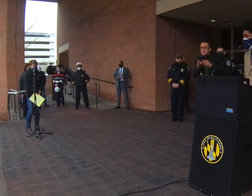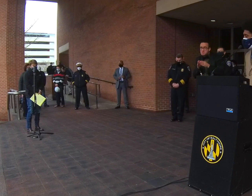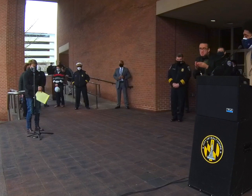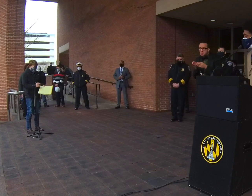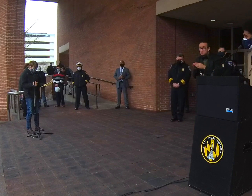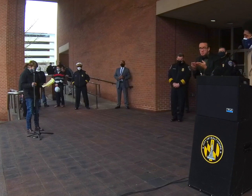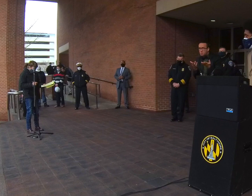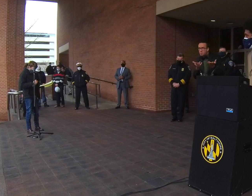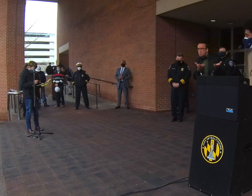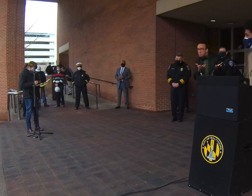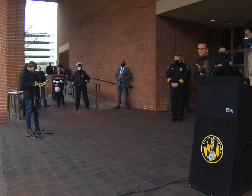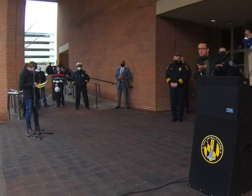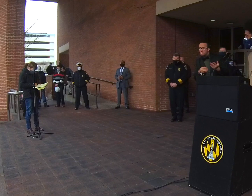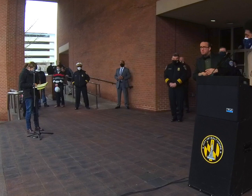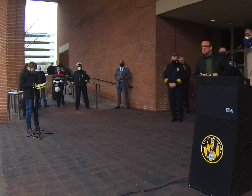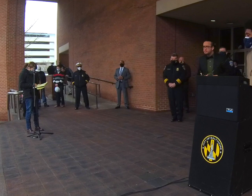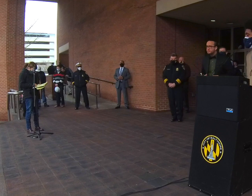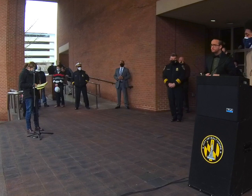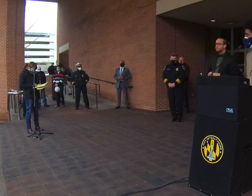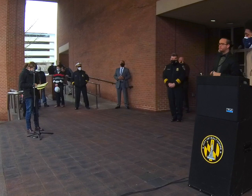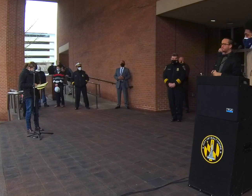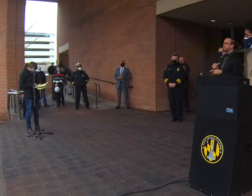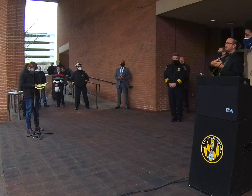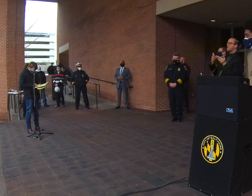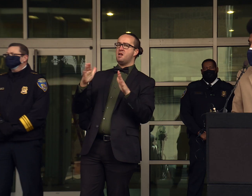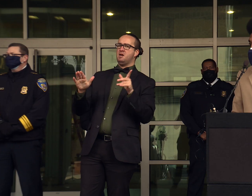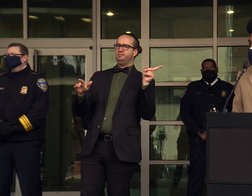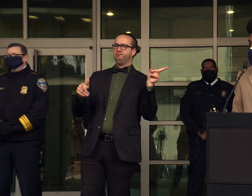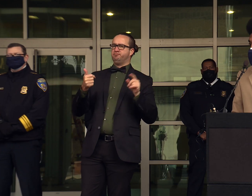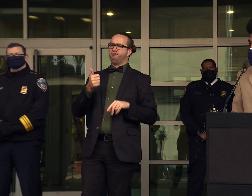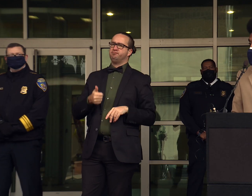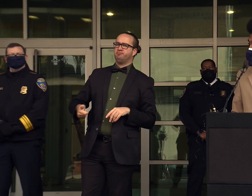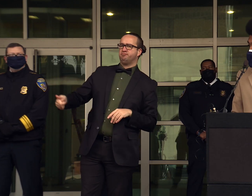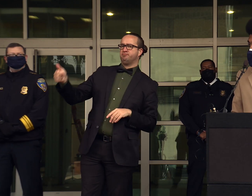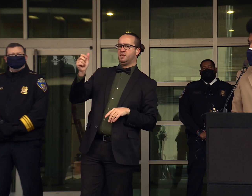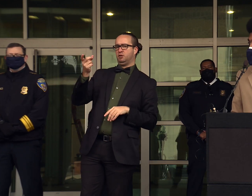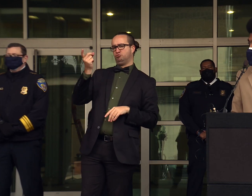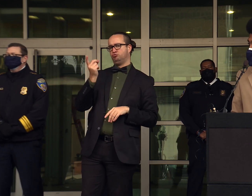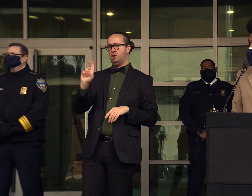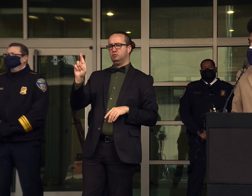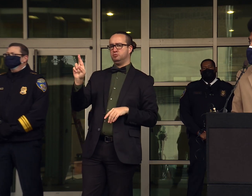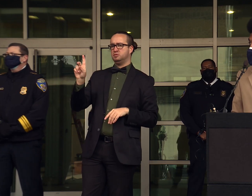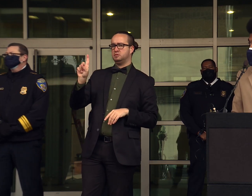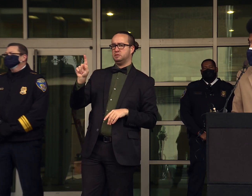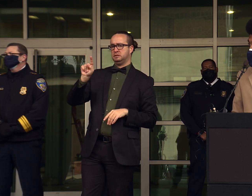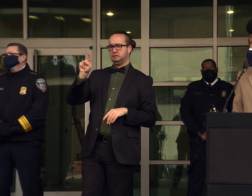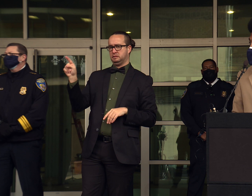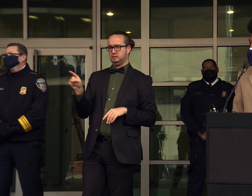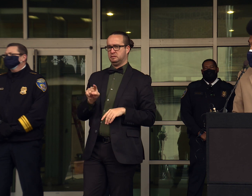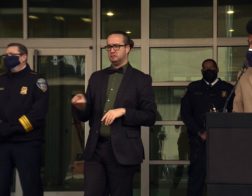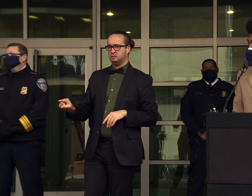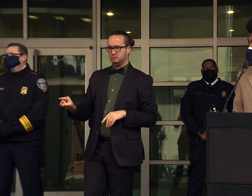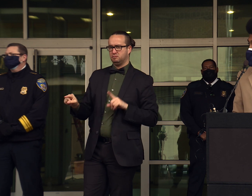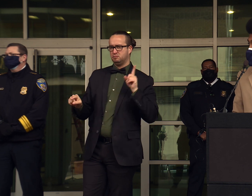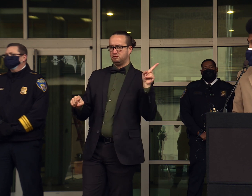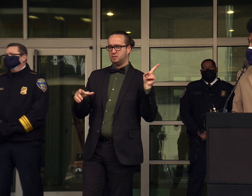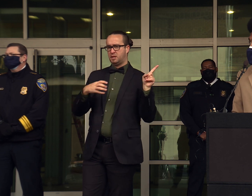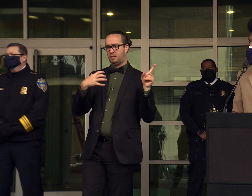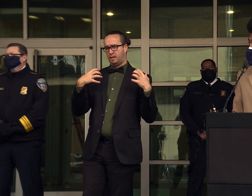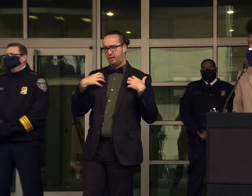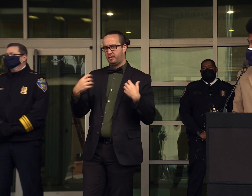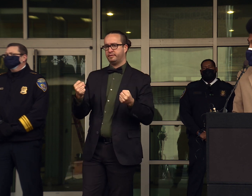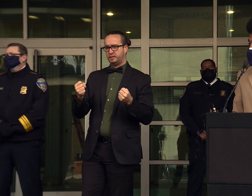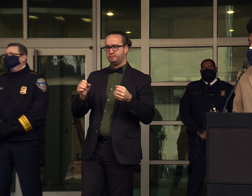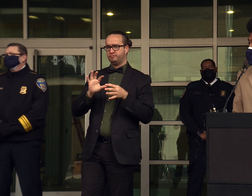And I'm going to let Dr. Jaraza respond to Jane, but you know how we do it. We look at our cases and we look at it over a 4-week period.